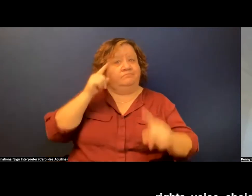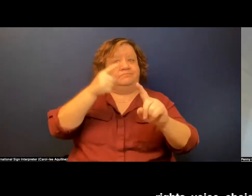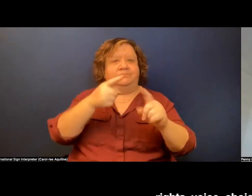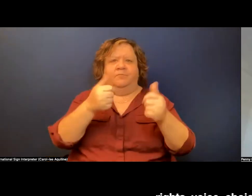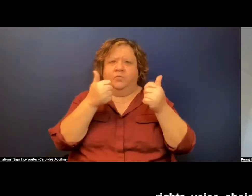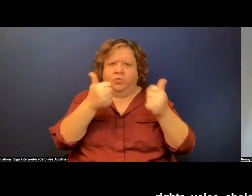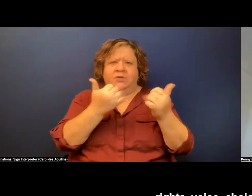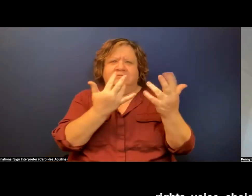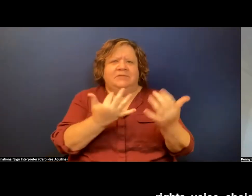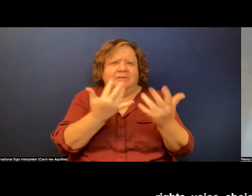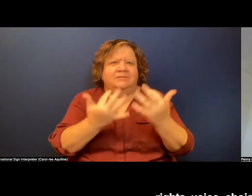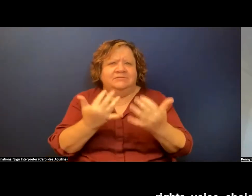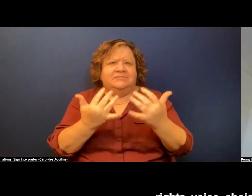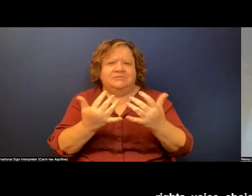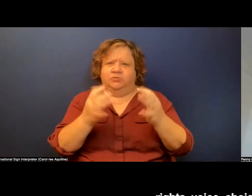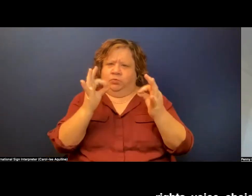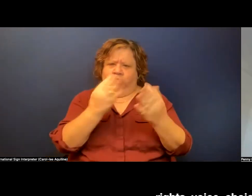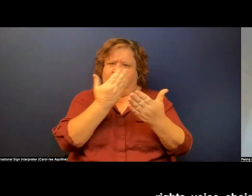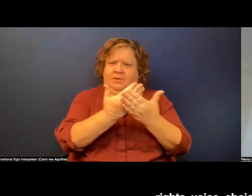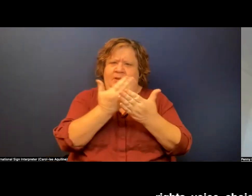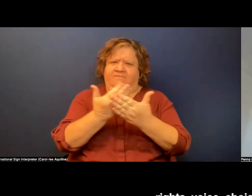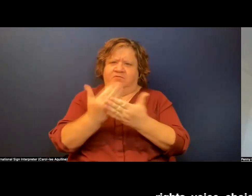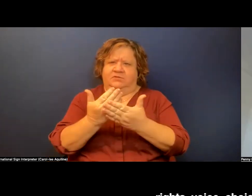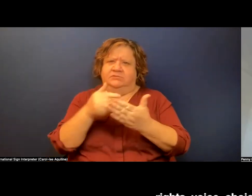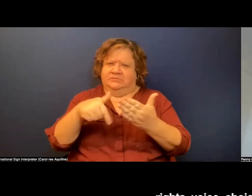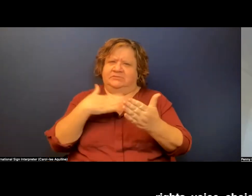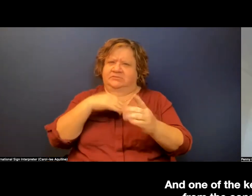framing of rights, voice, choice, and visibility.